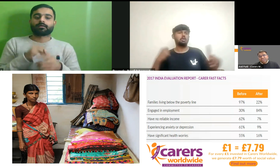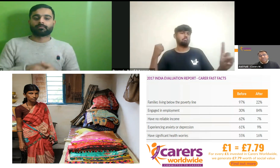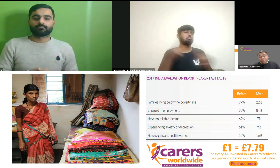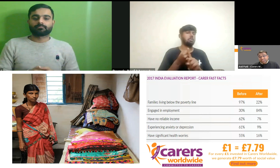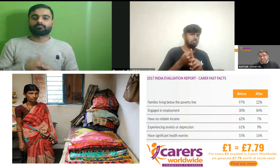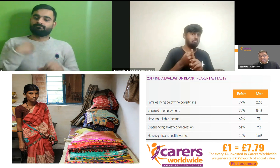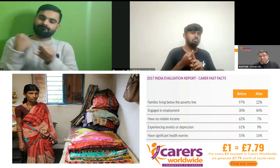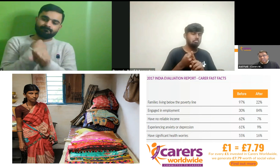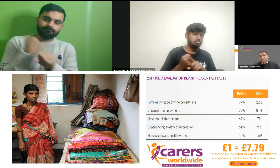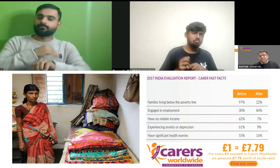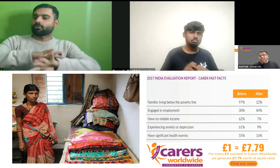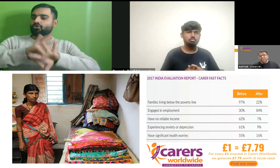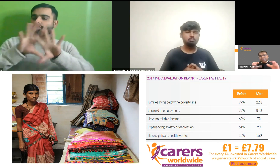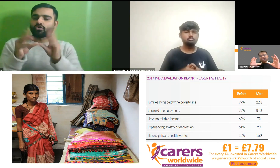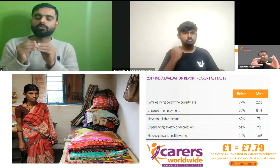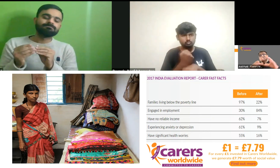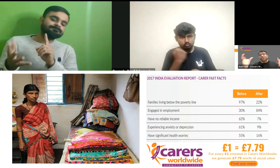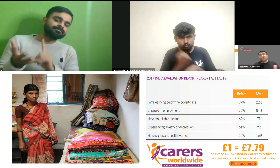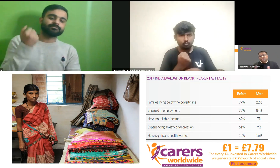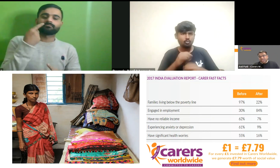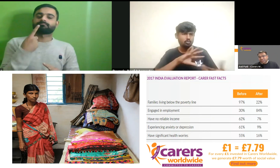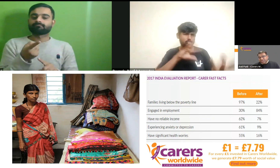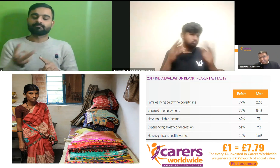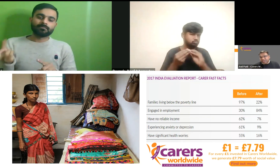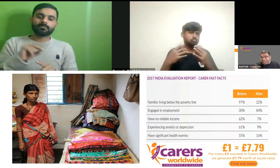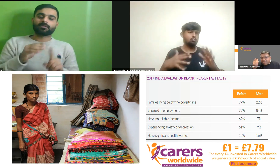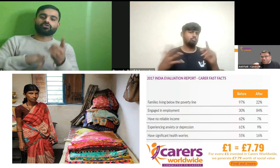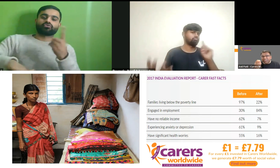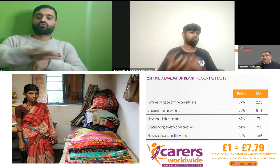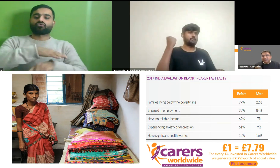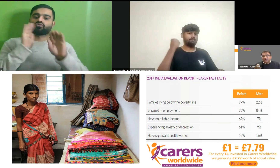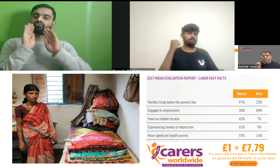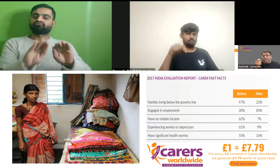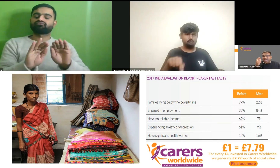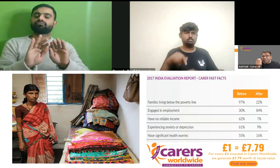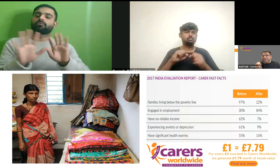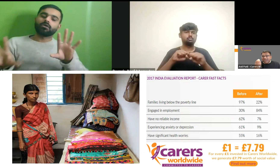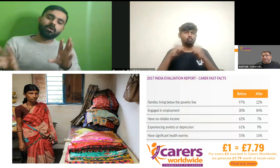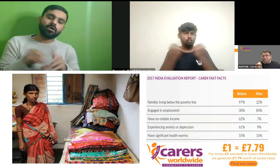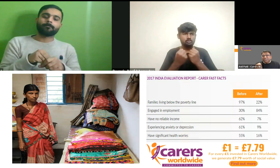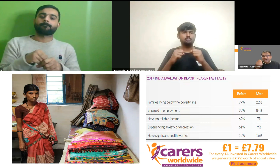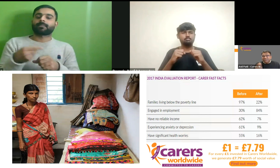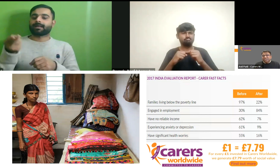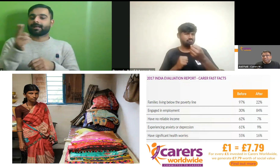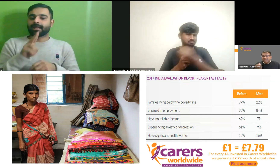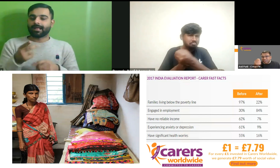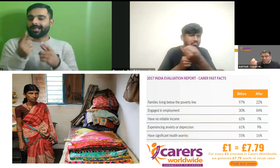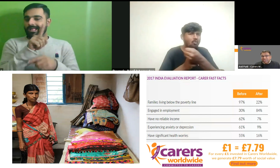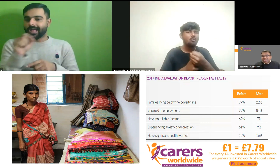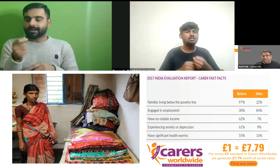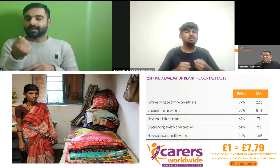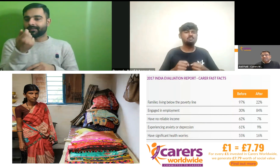our work in all the 3 countries and the return on social investment. Every pound, every 100 rupees